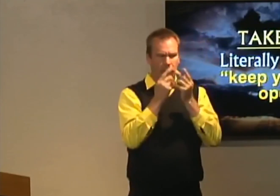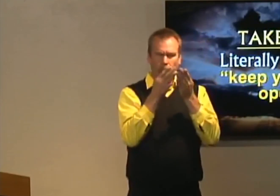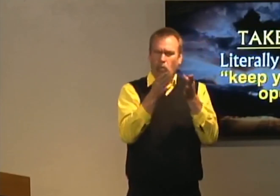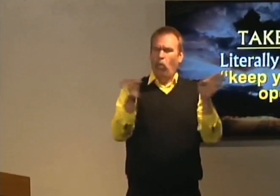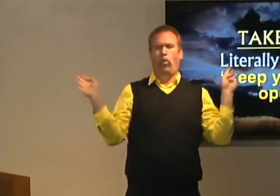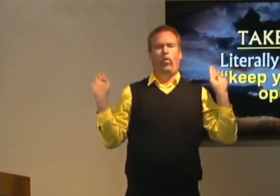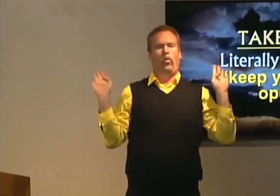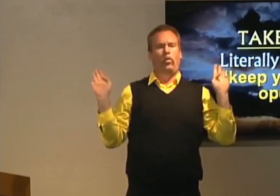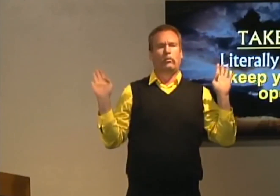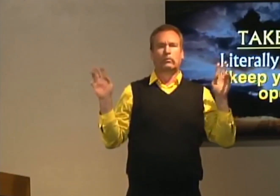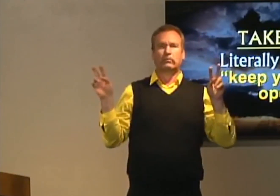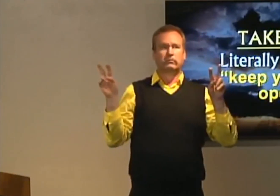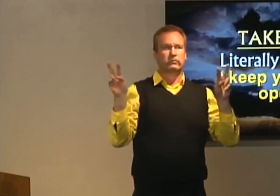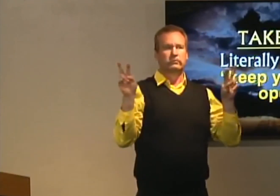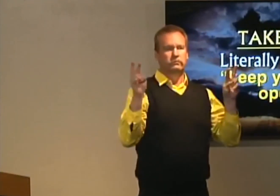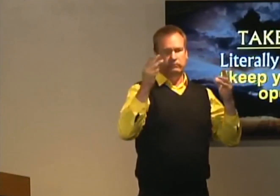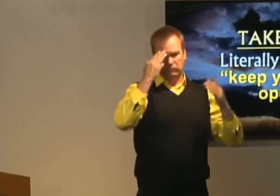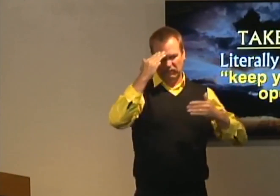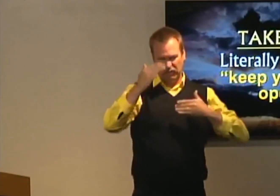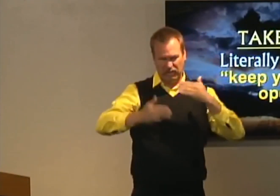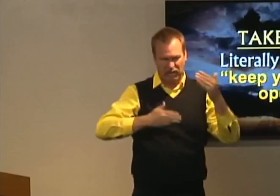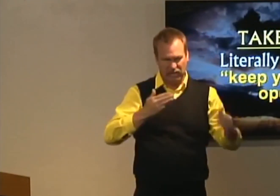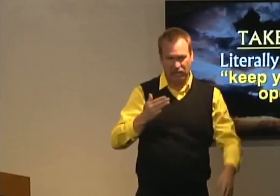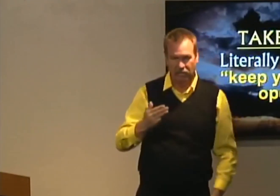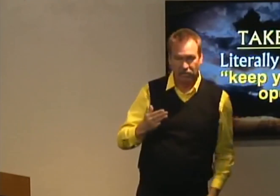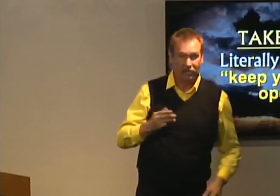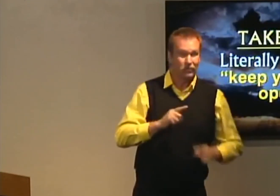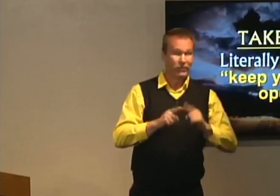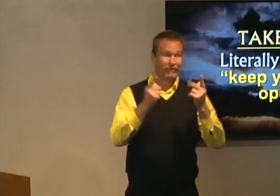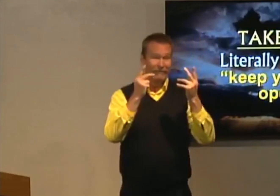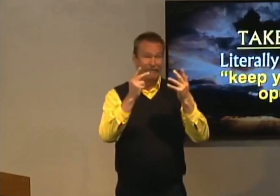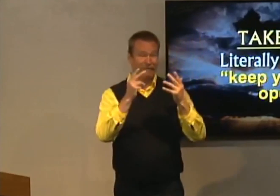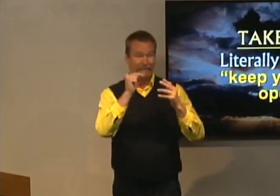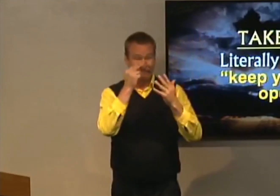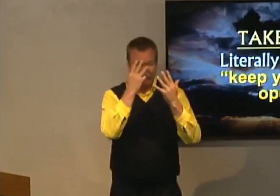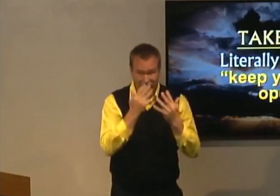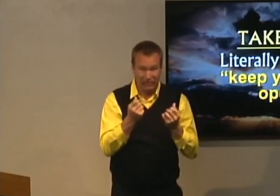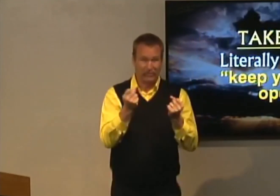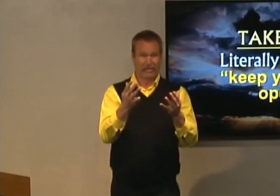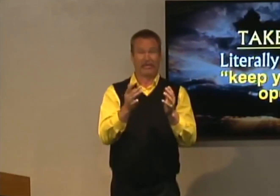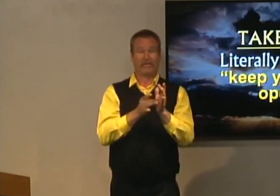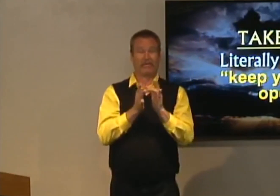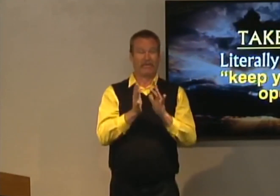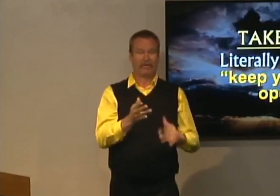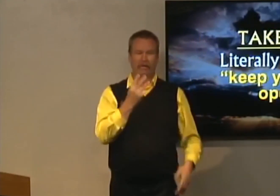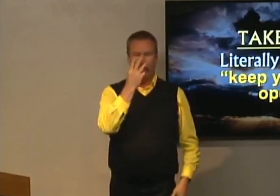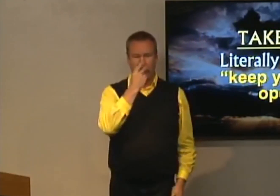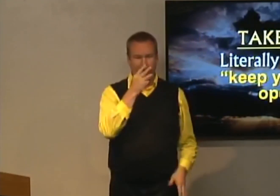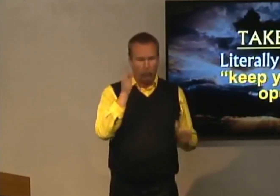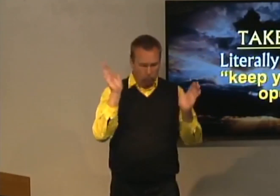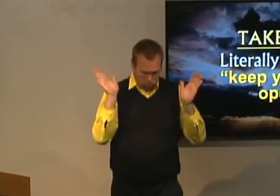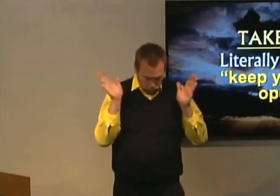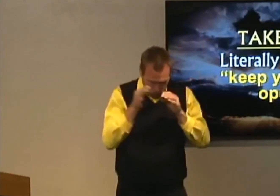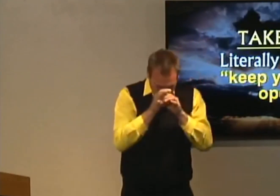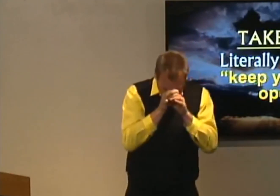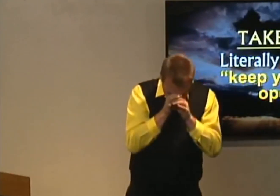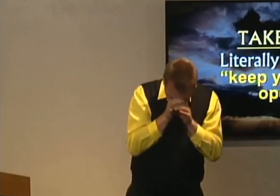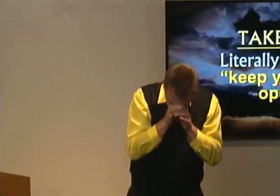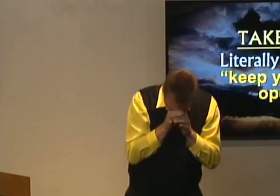You know, 360 degree vision is really what we need to have as we perceive through life, because it's sad that many Christians are just